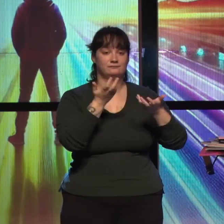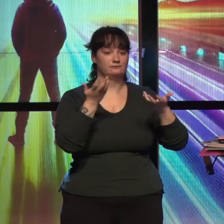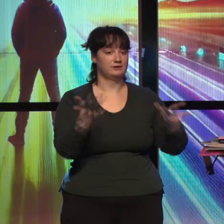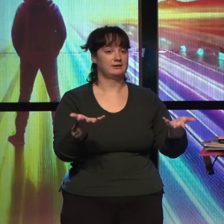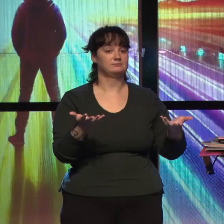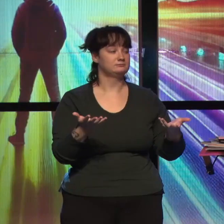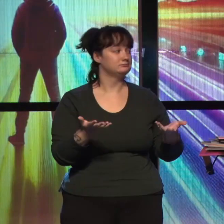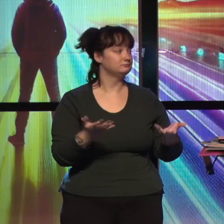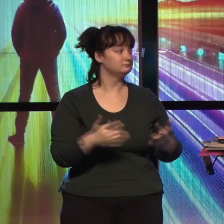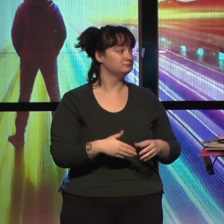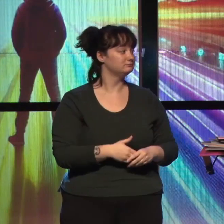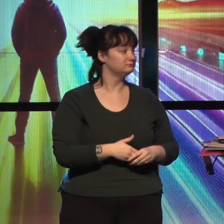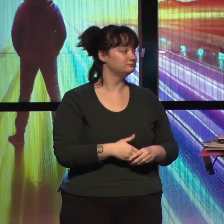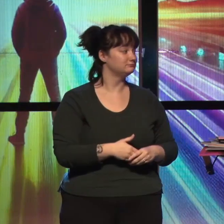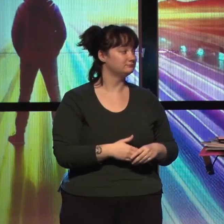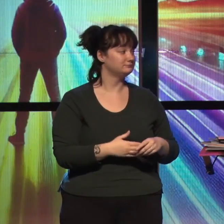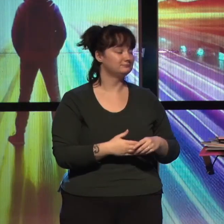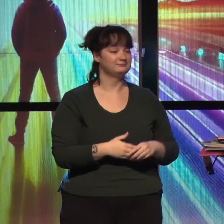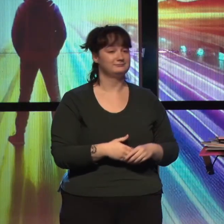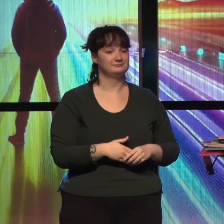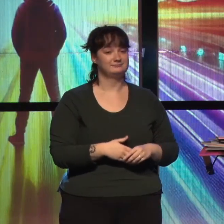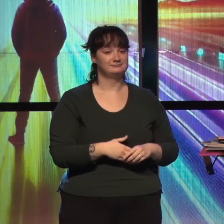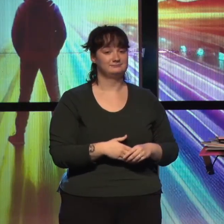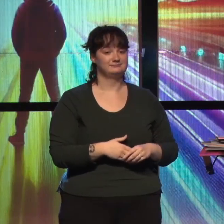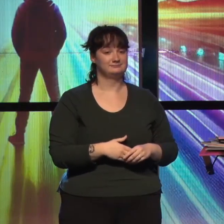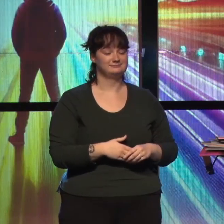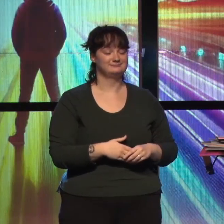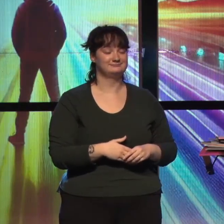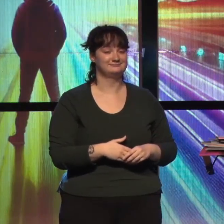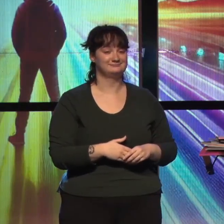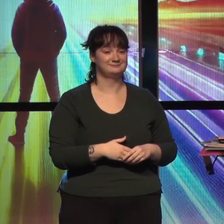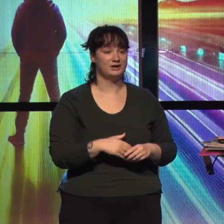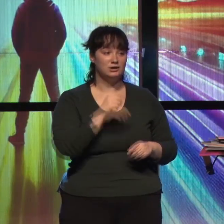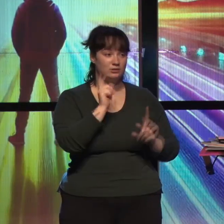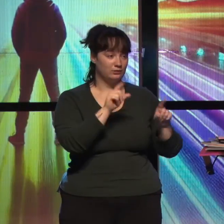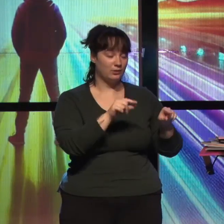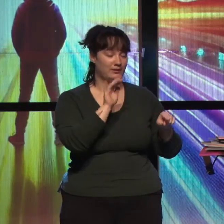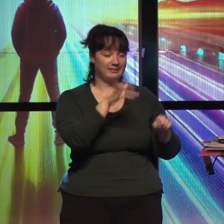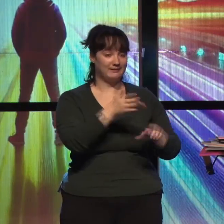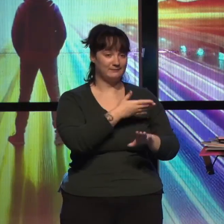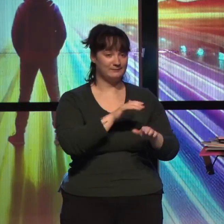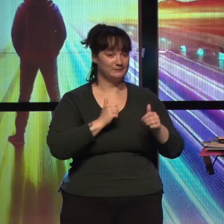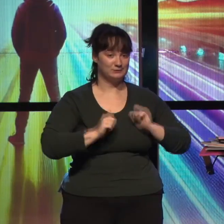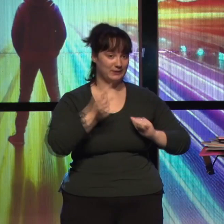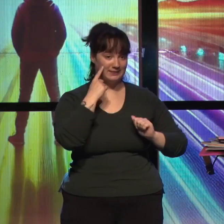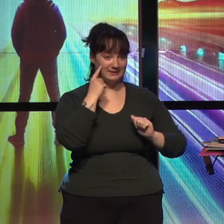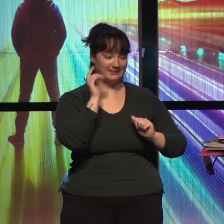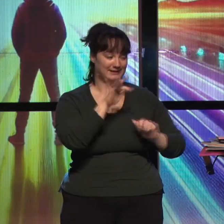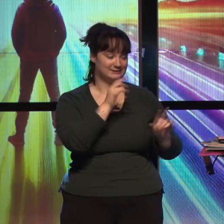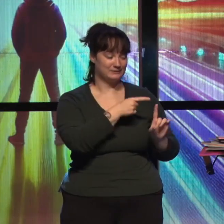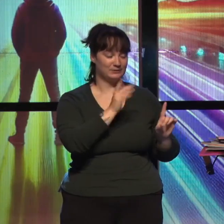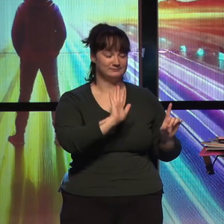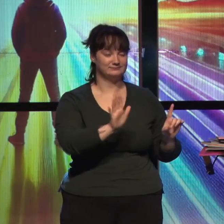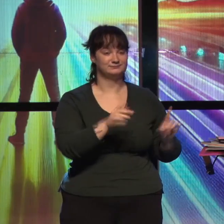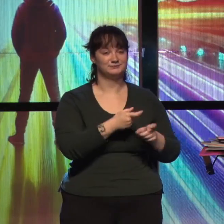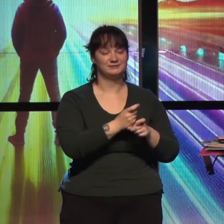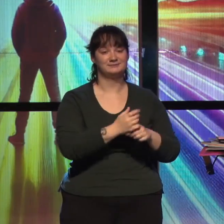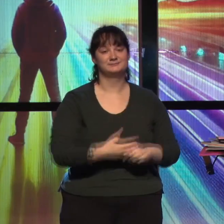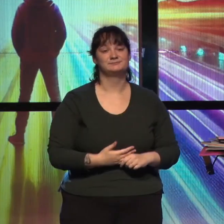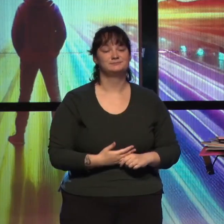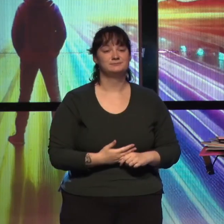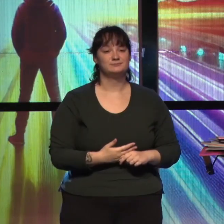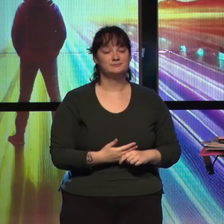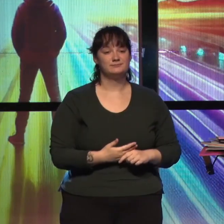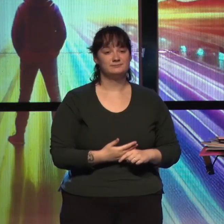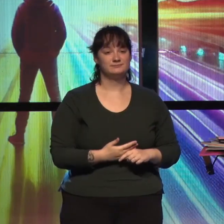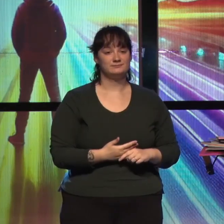this musical's about. It's not. Don't go to it thinking that's what it is. He holds the keys to death and the grave is what it